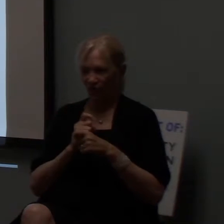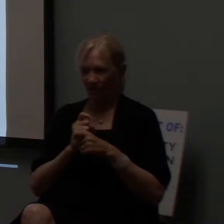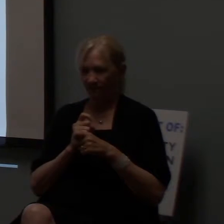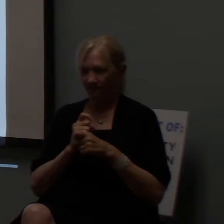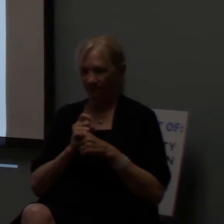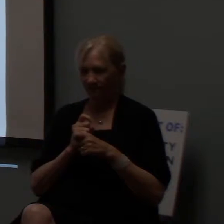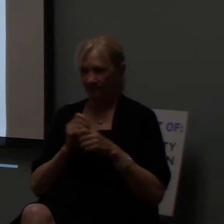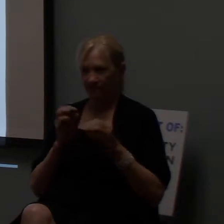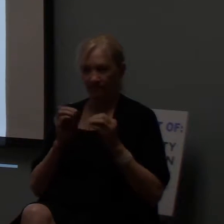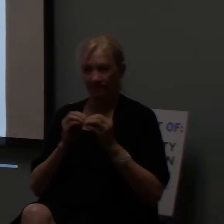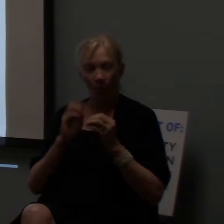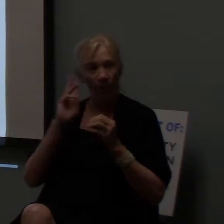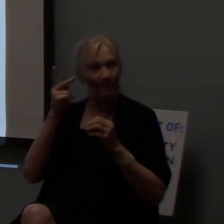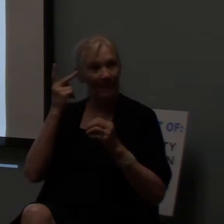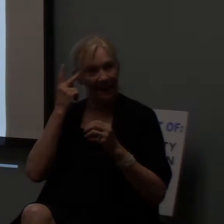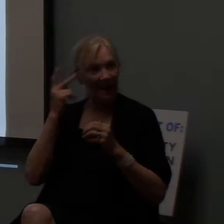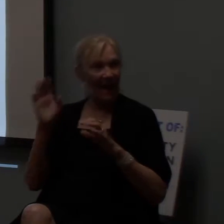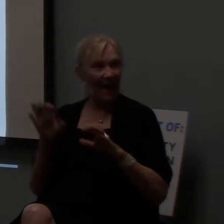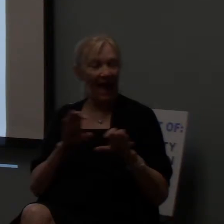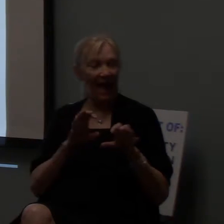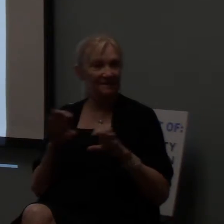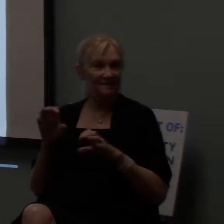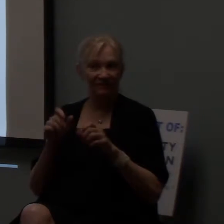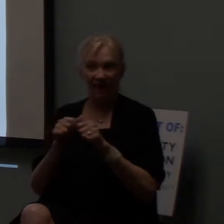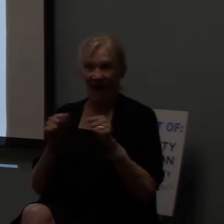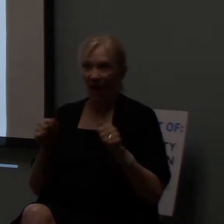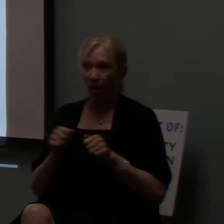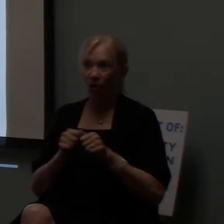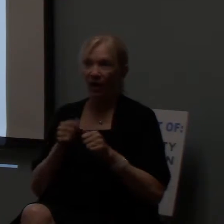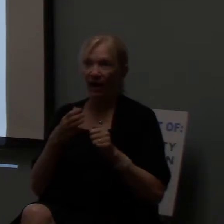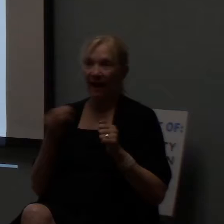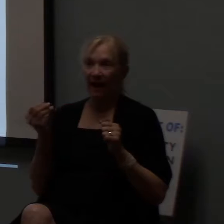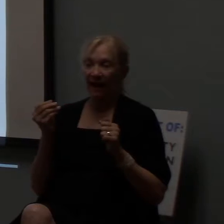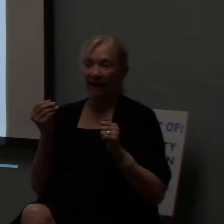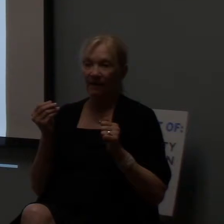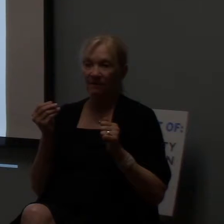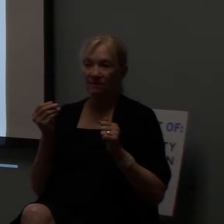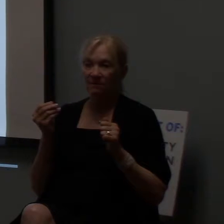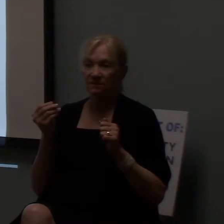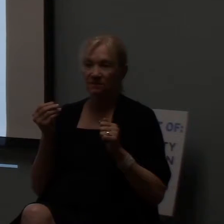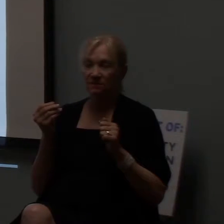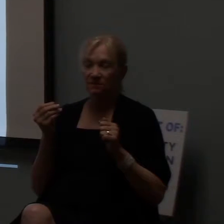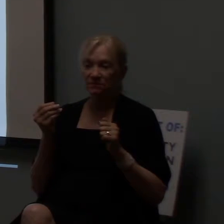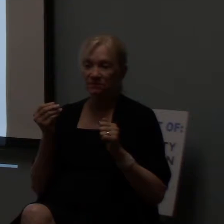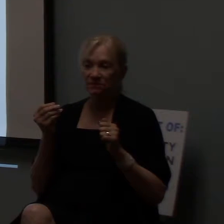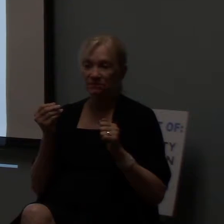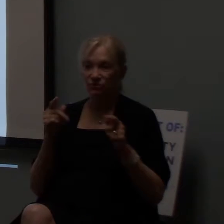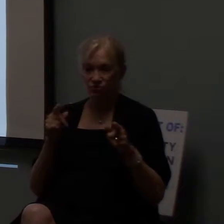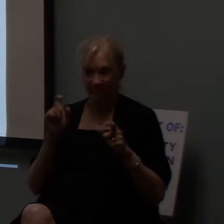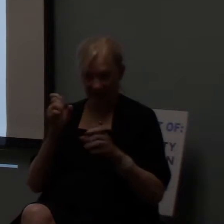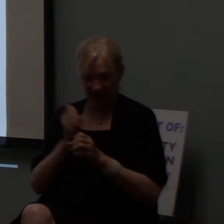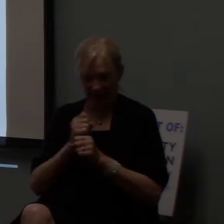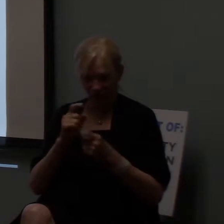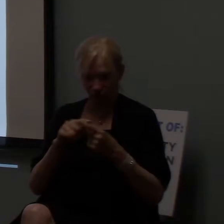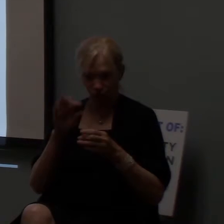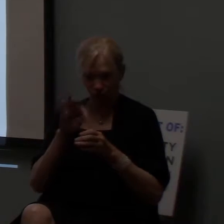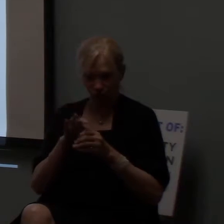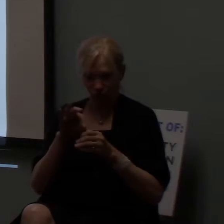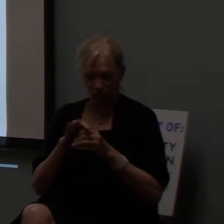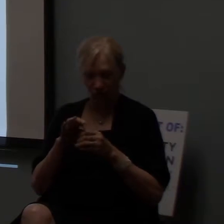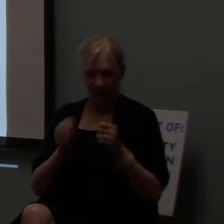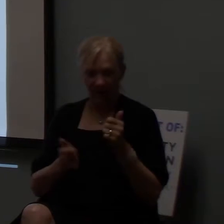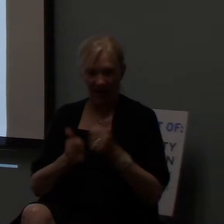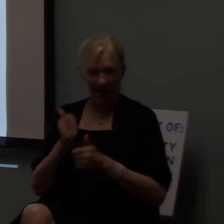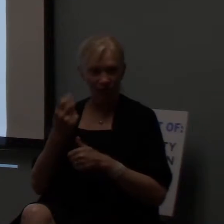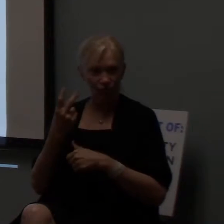more politically active area, say. And you get to vote in every 2